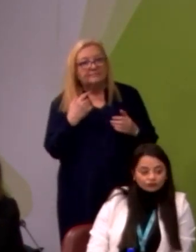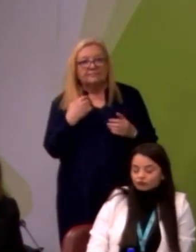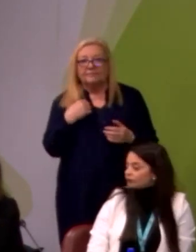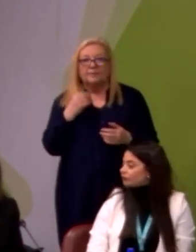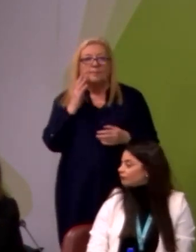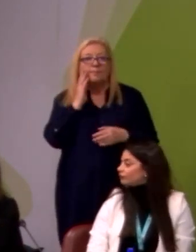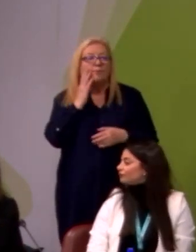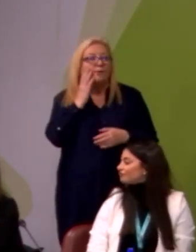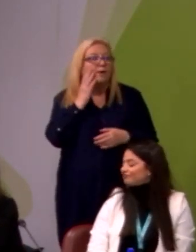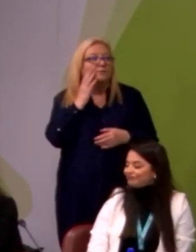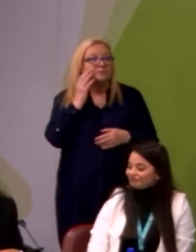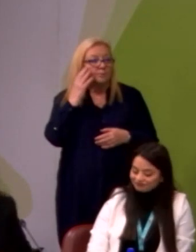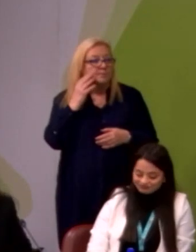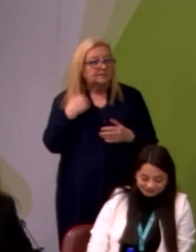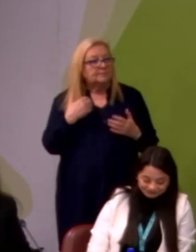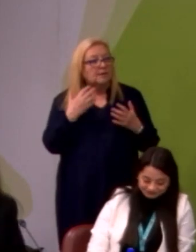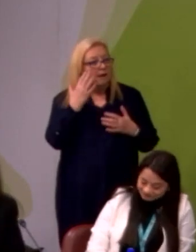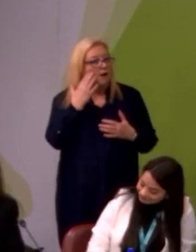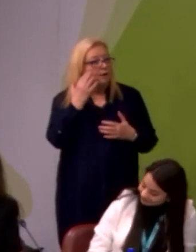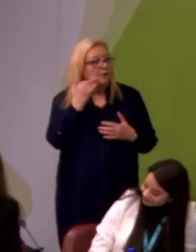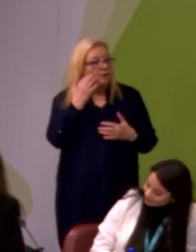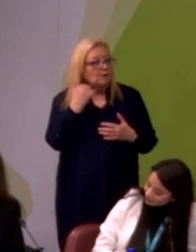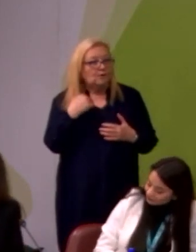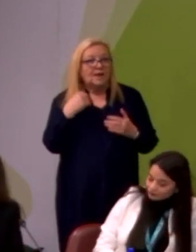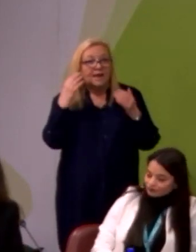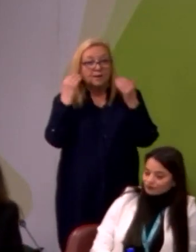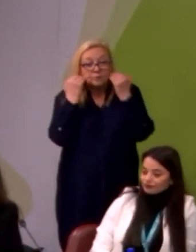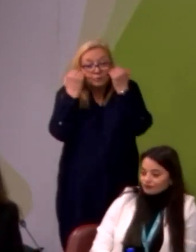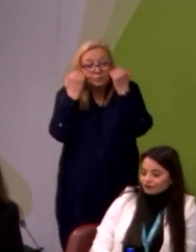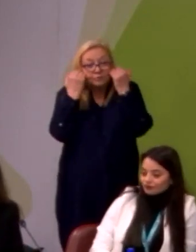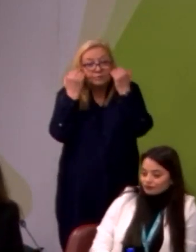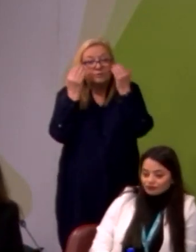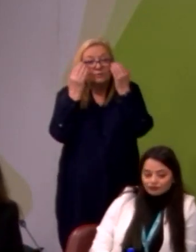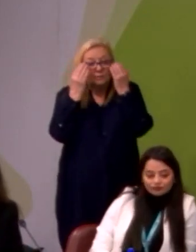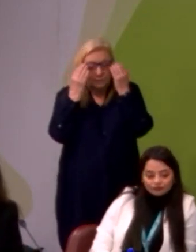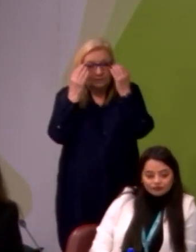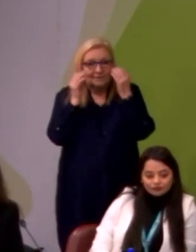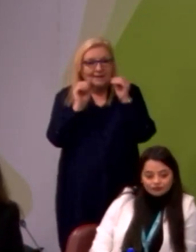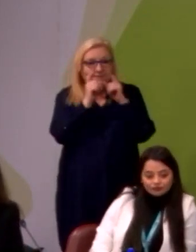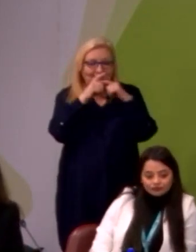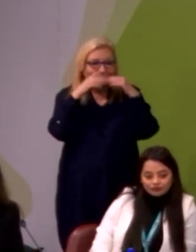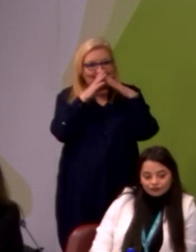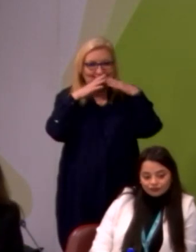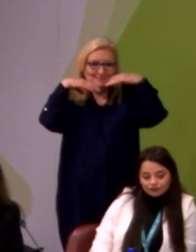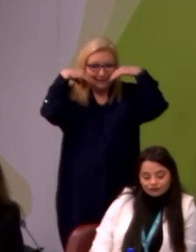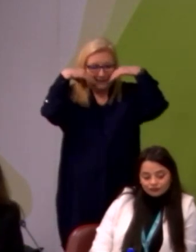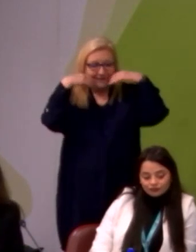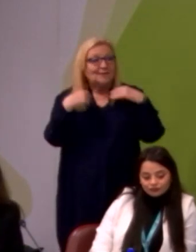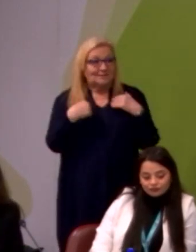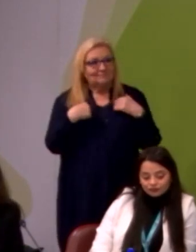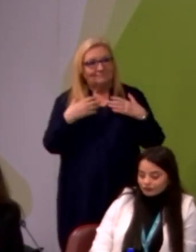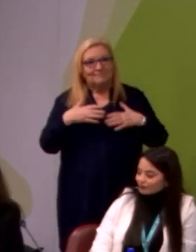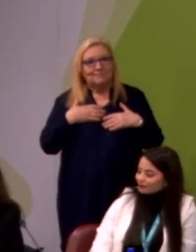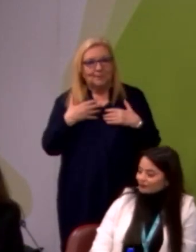of color. I have short hair and a big smile on my face because I'm really happy to be